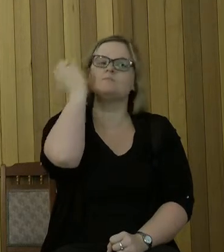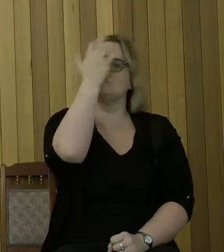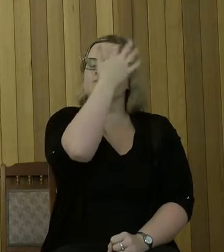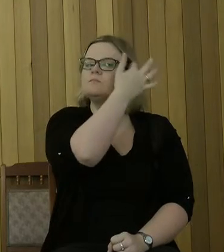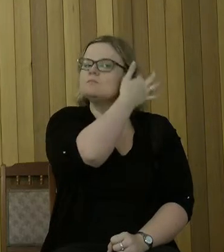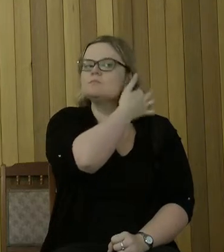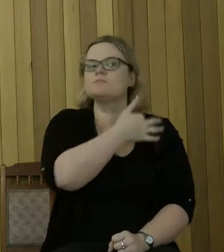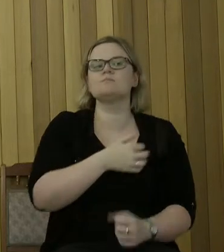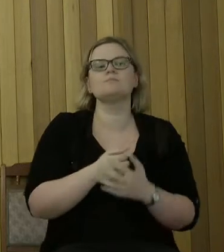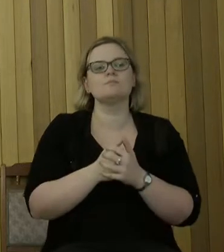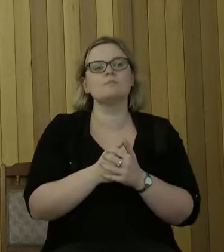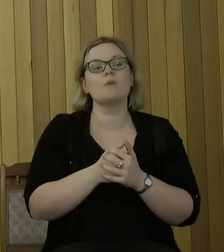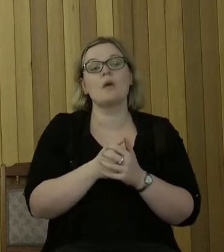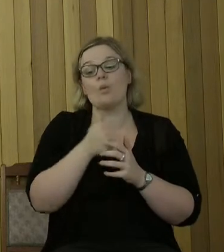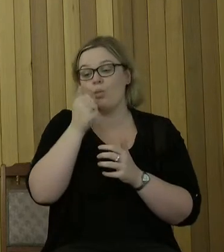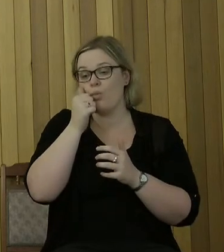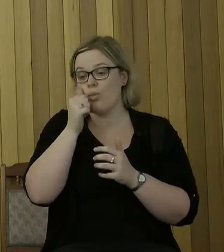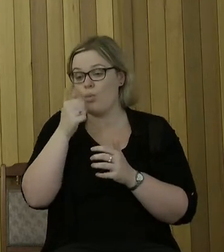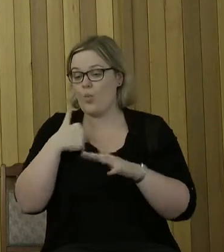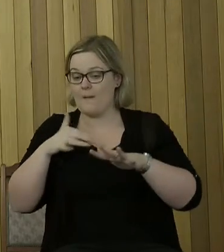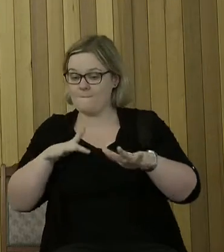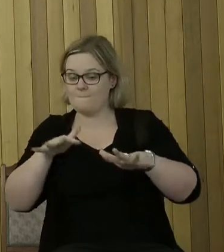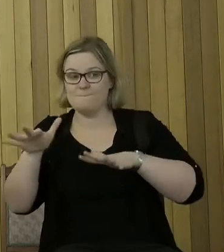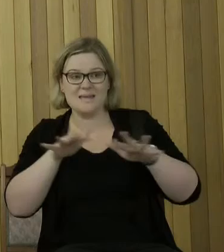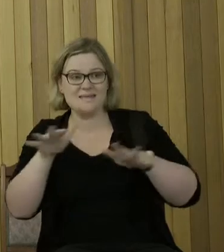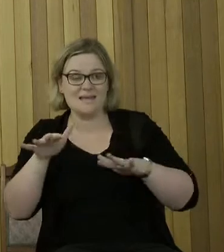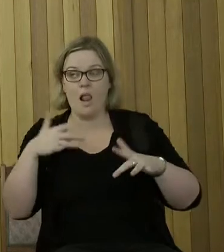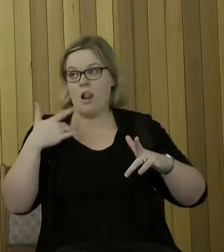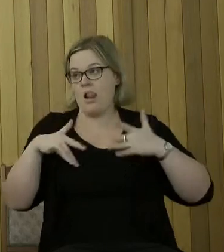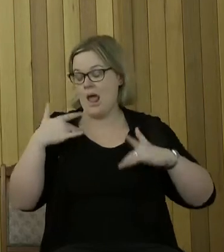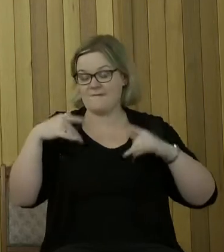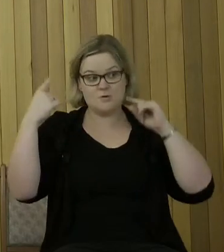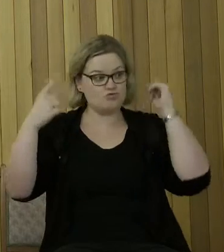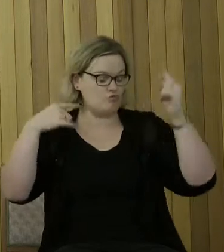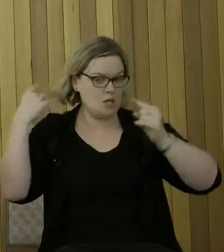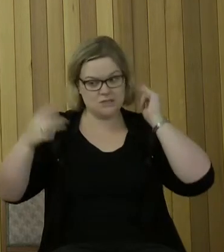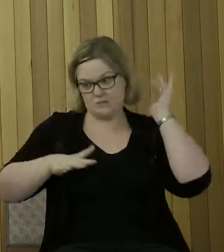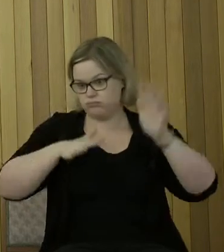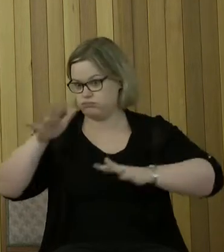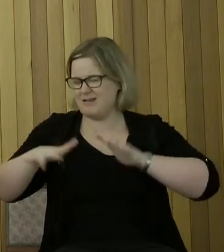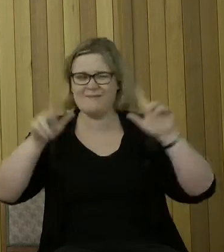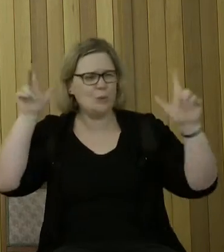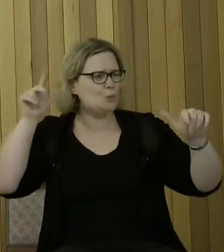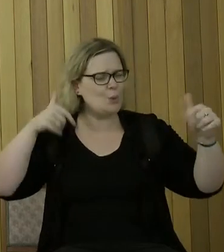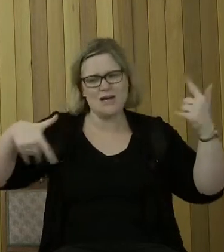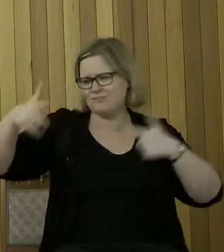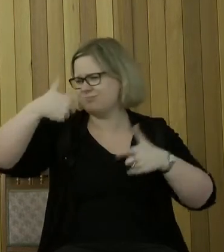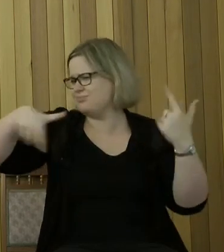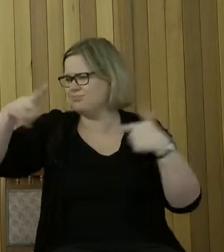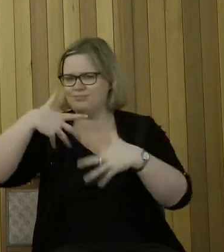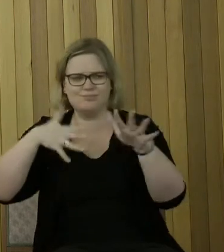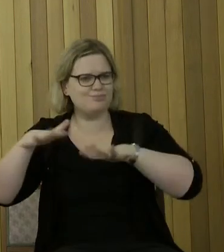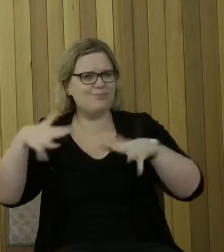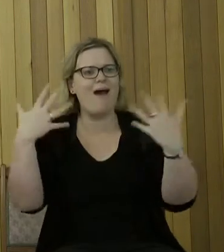In the midst of business, in the craziness of life, with all the noise that is around us,